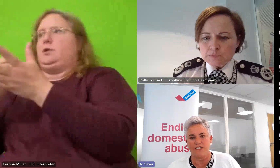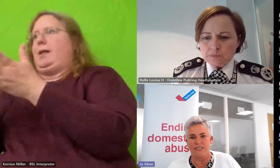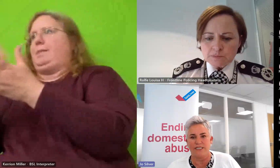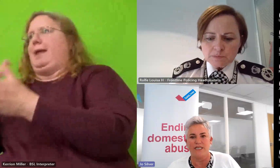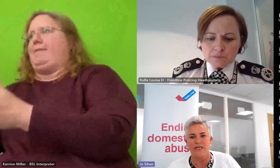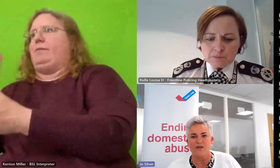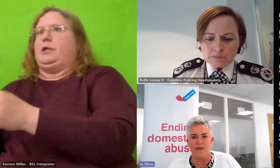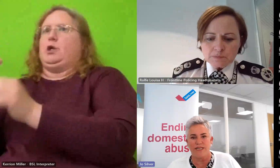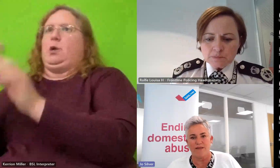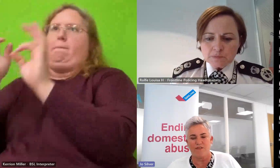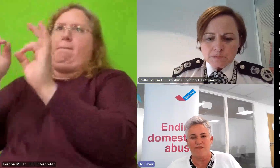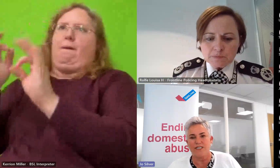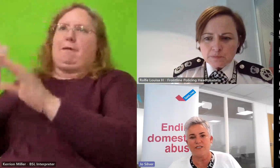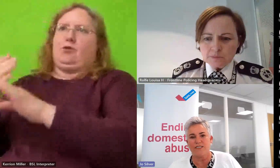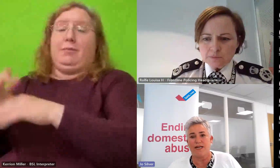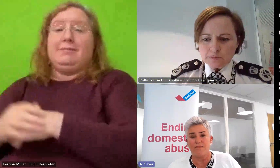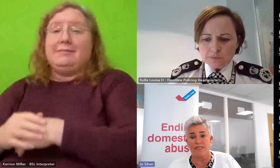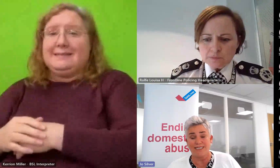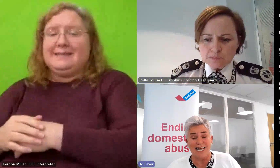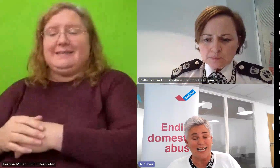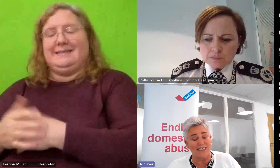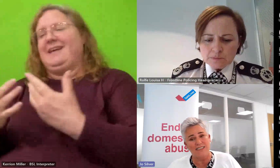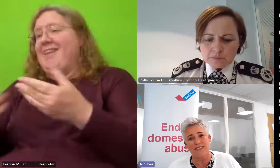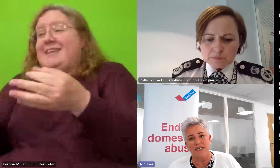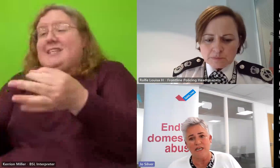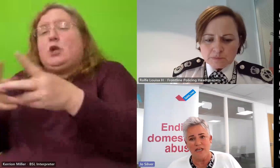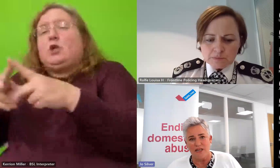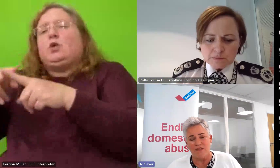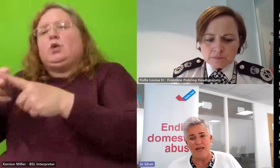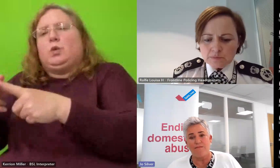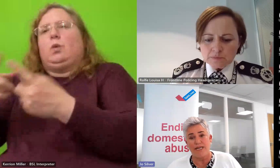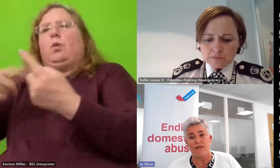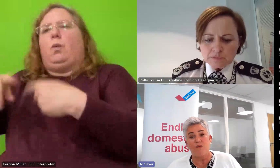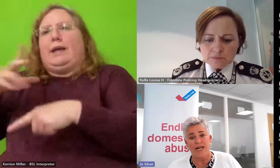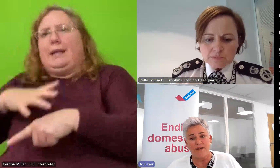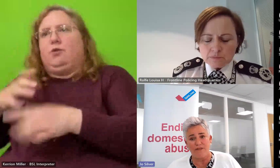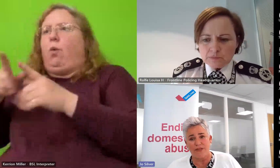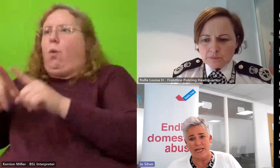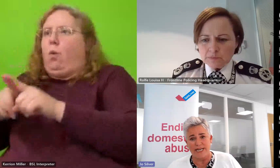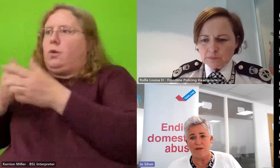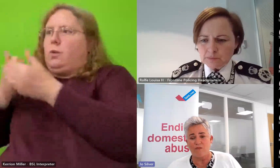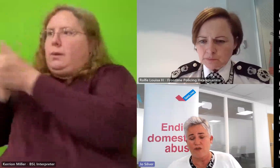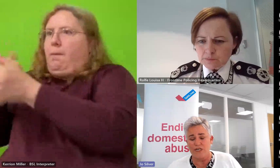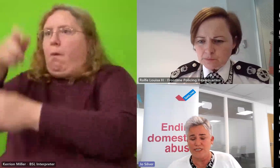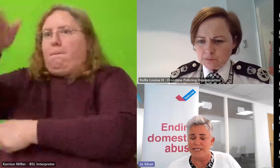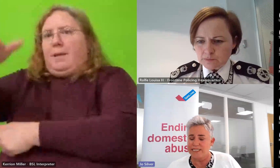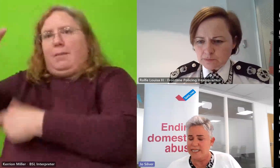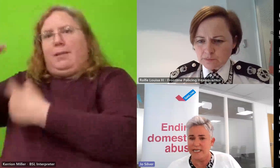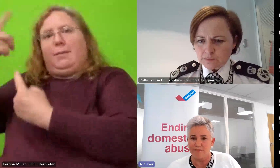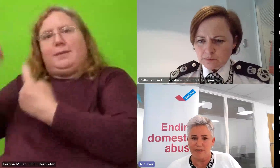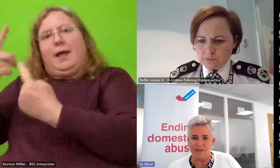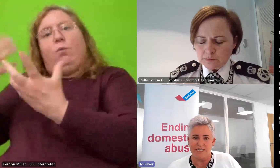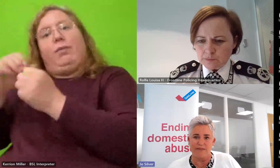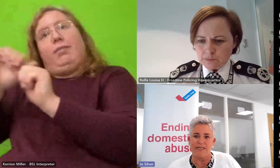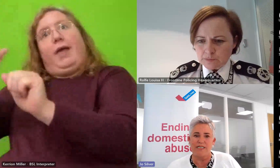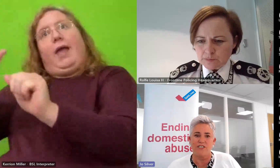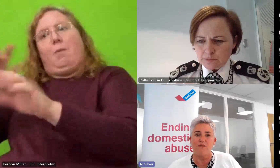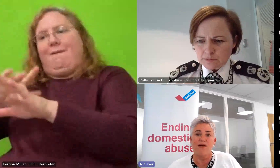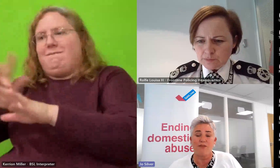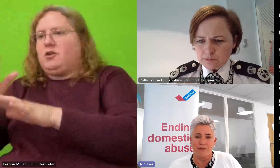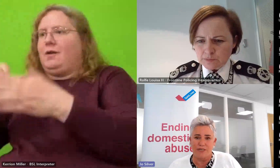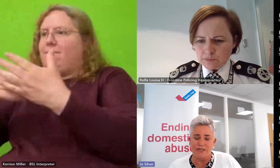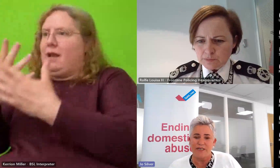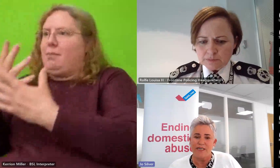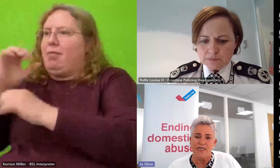our practitioners with their professional development and them being aware of their networks and their signposting,